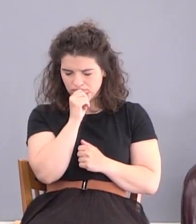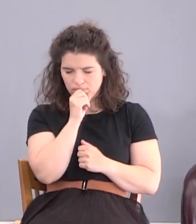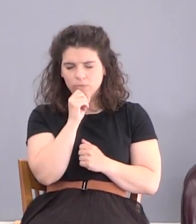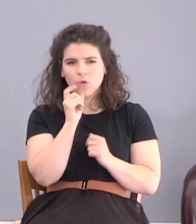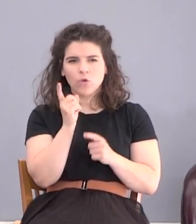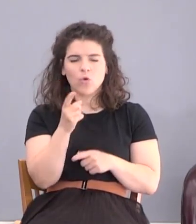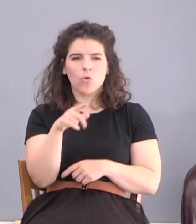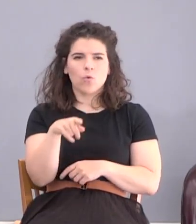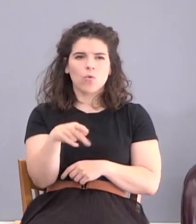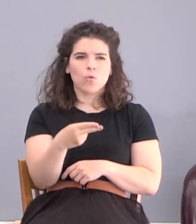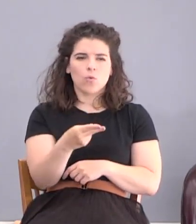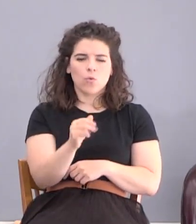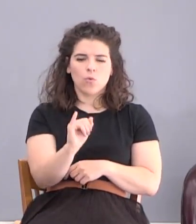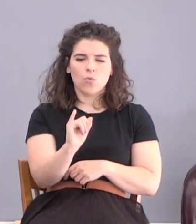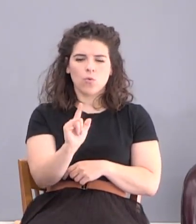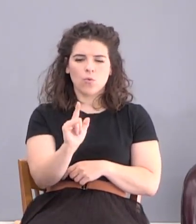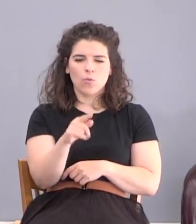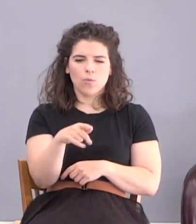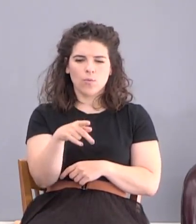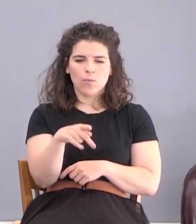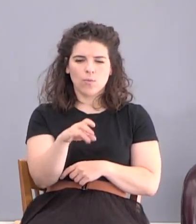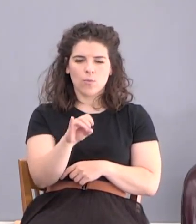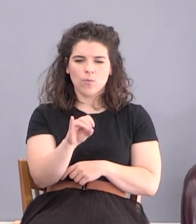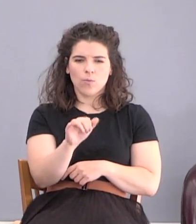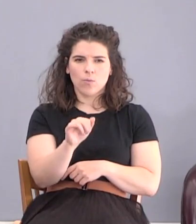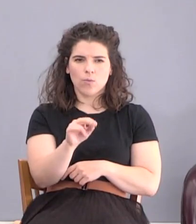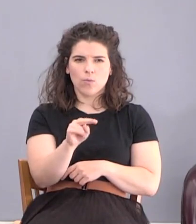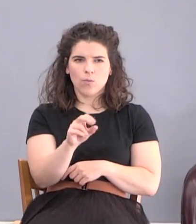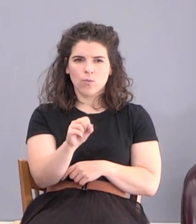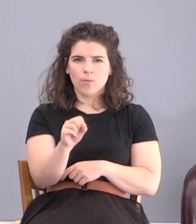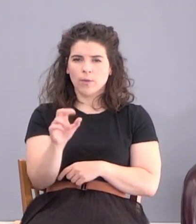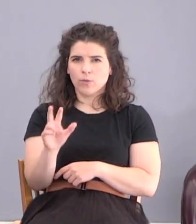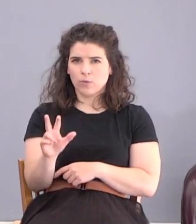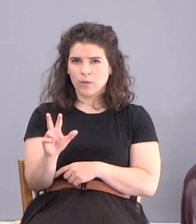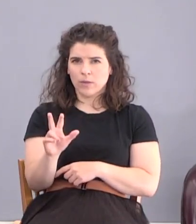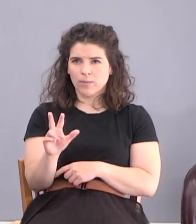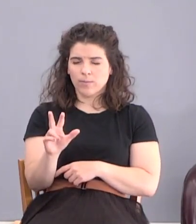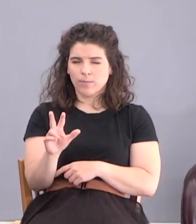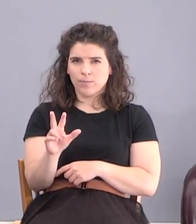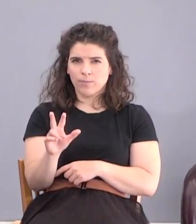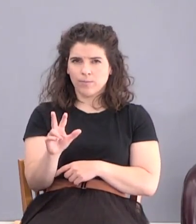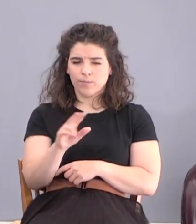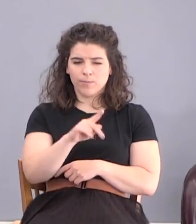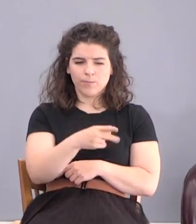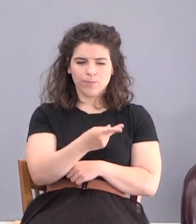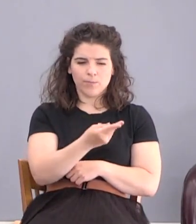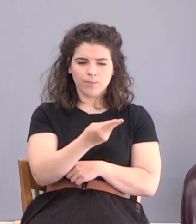grab Philippians chapter 3. Grab Philippians chapter 3.